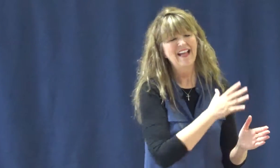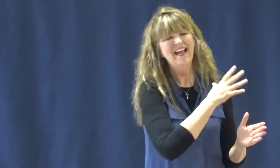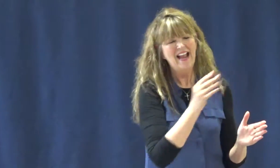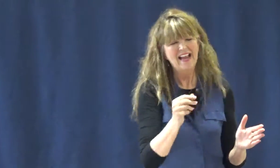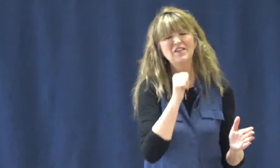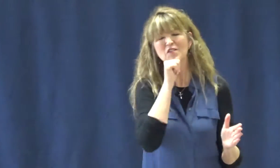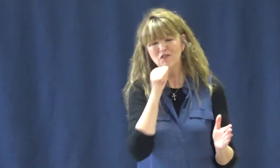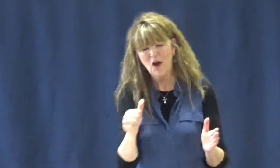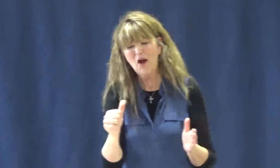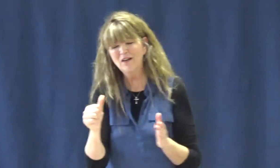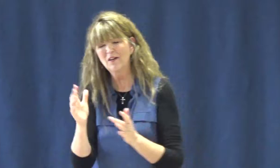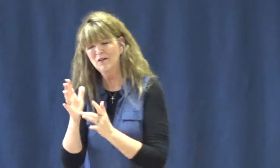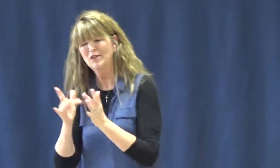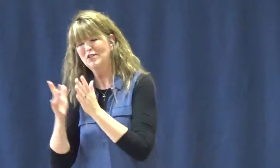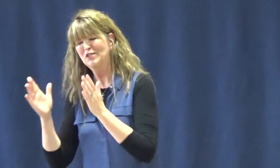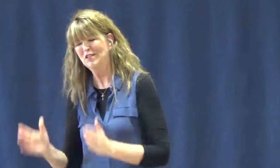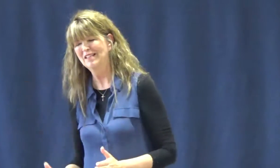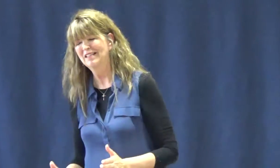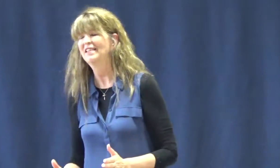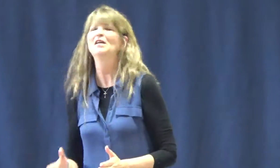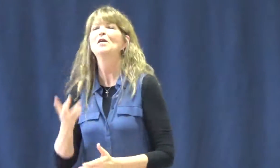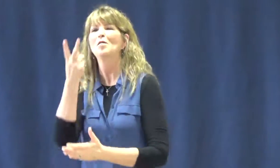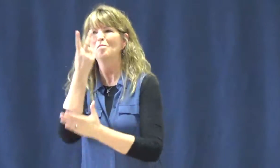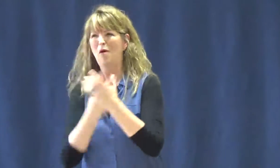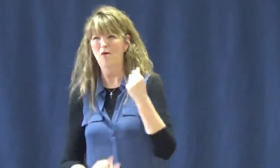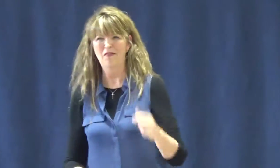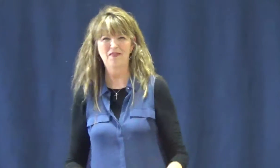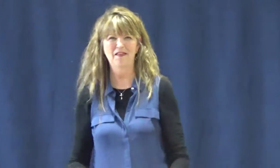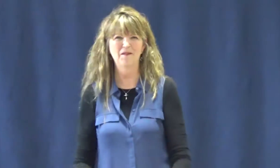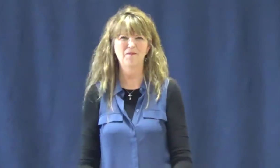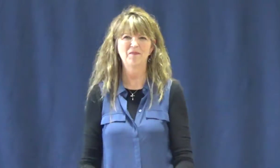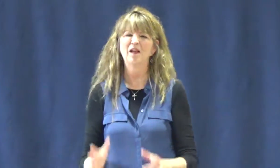Christians and non-Christians, both.